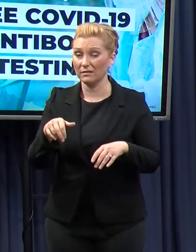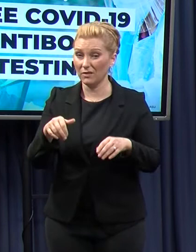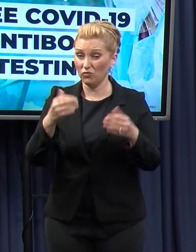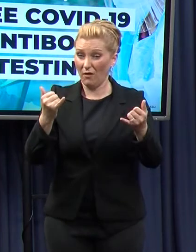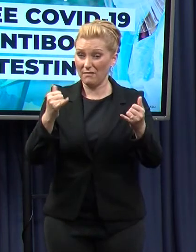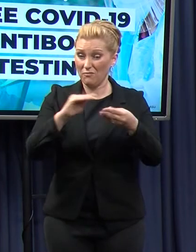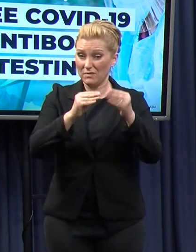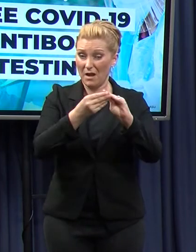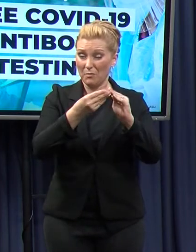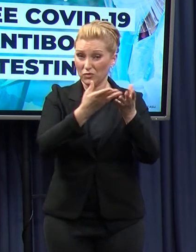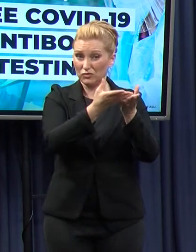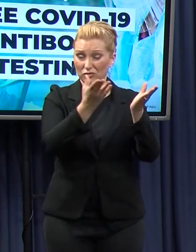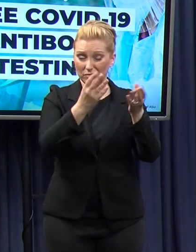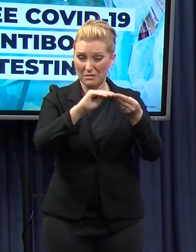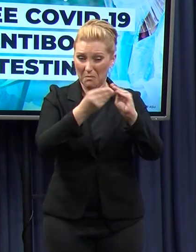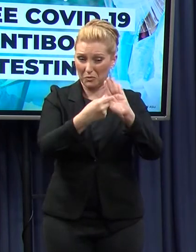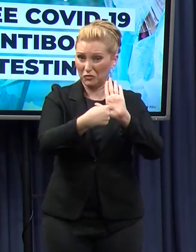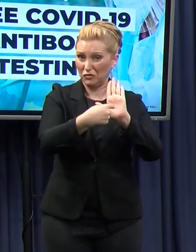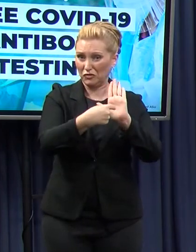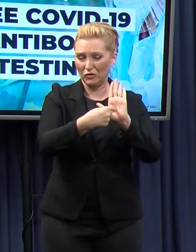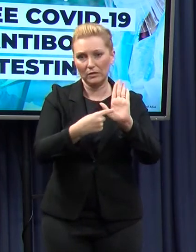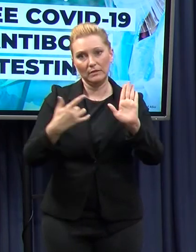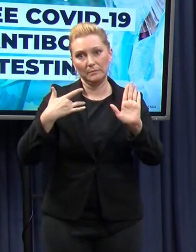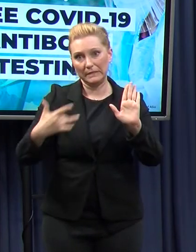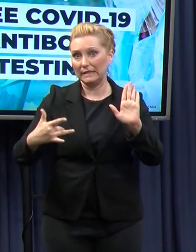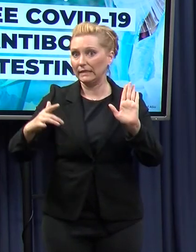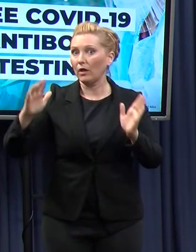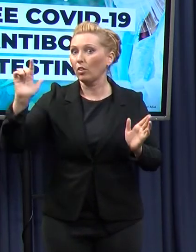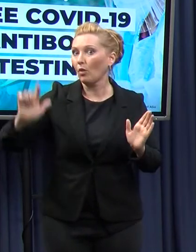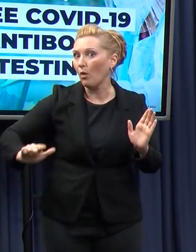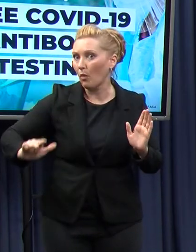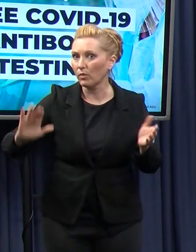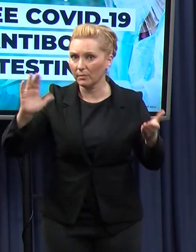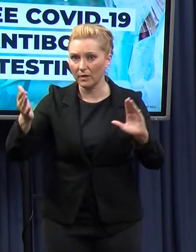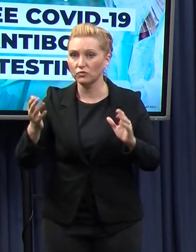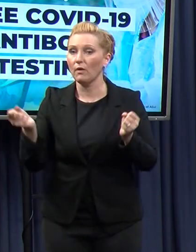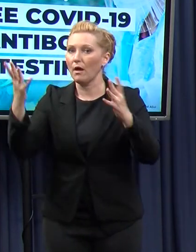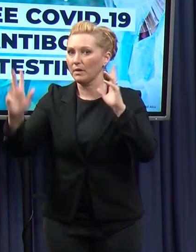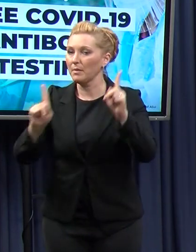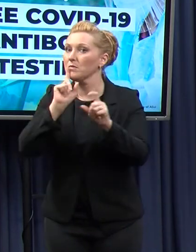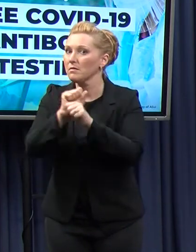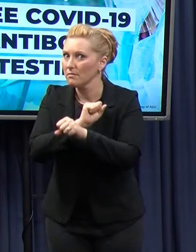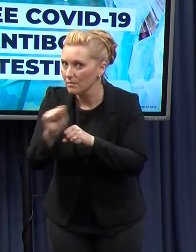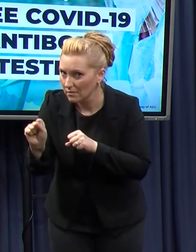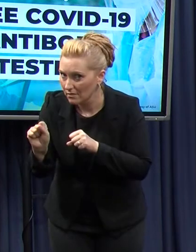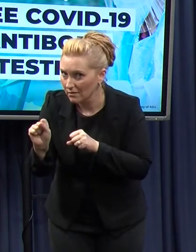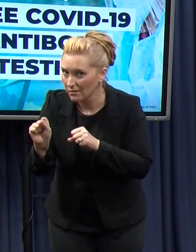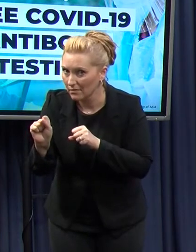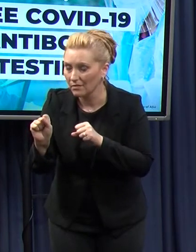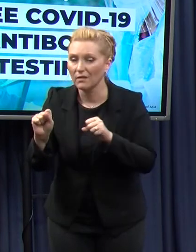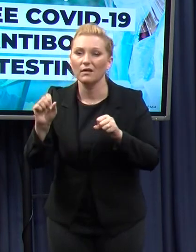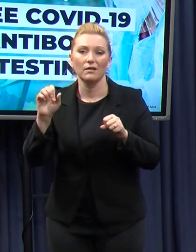probably reflected in the increase of all-cause mortality during this pandemic. We will have the